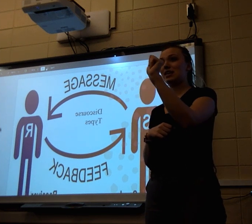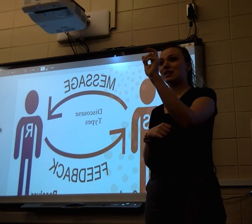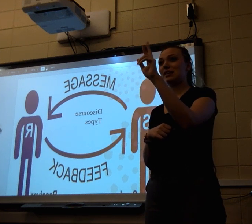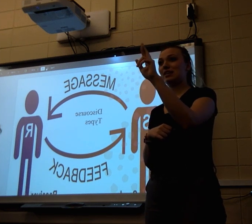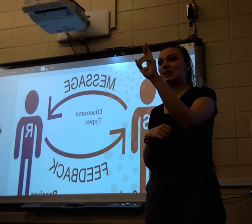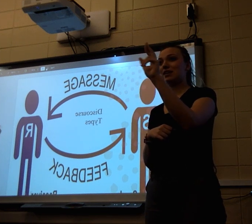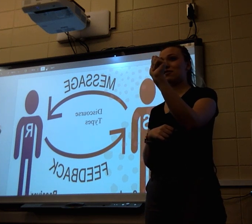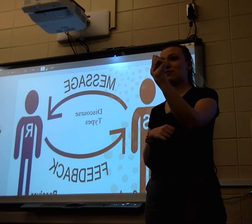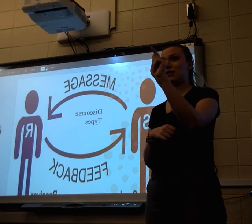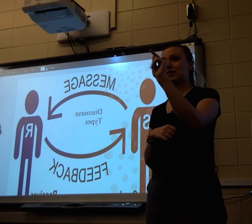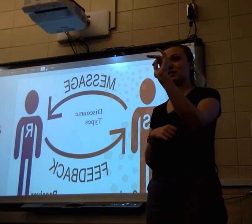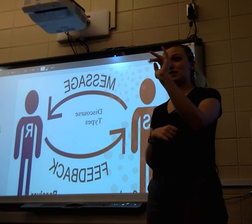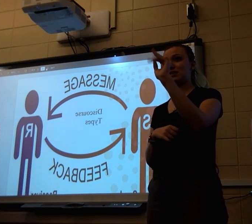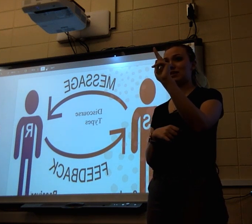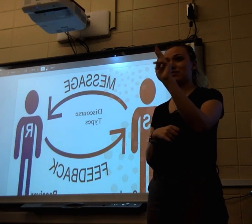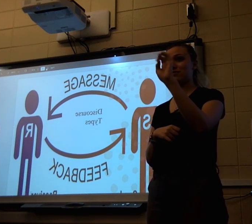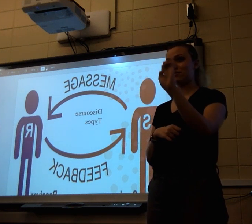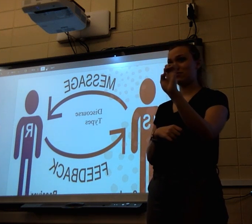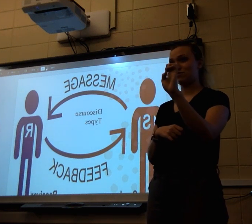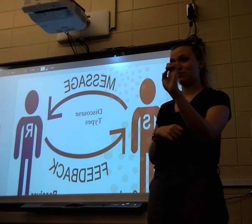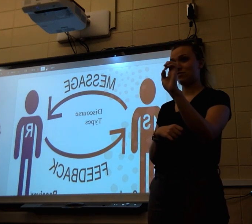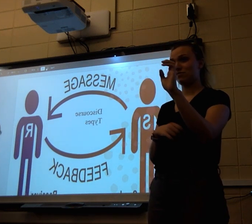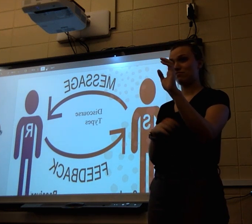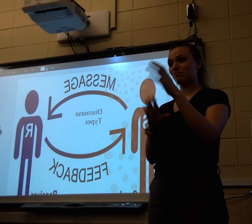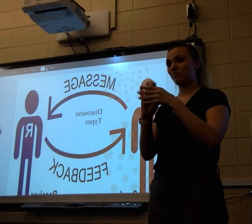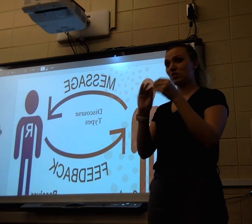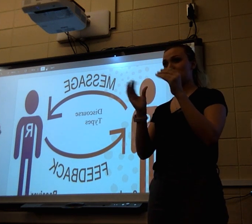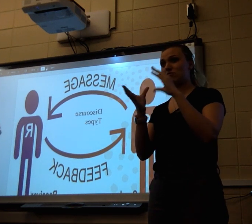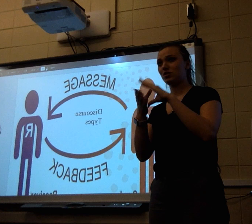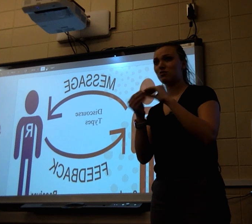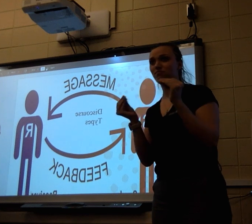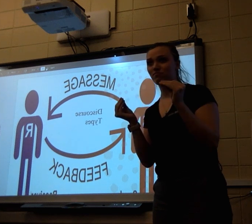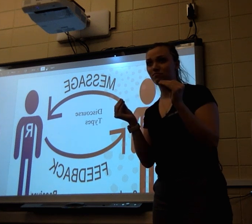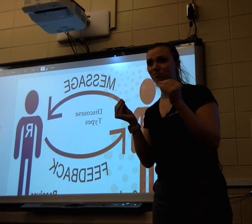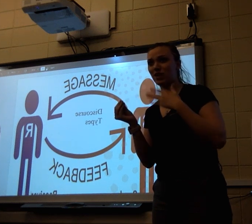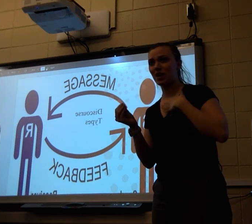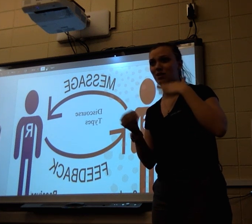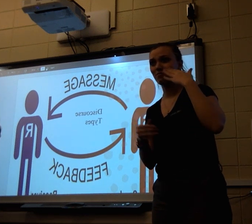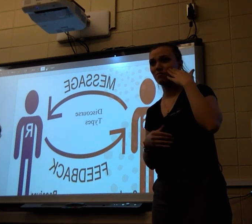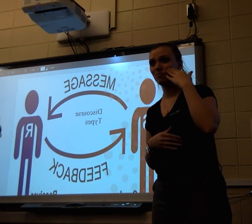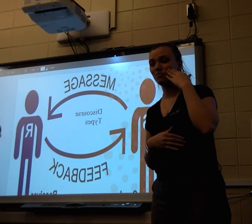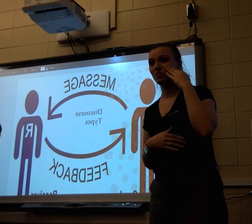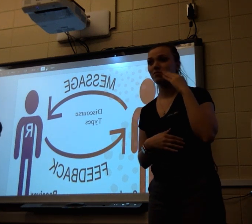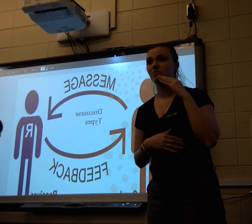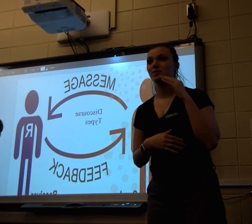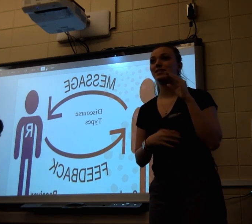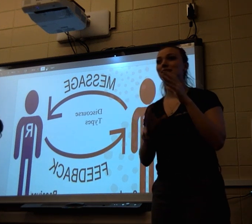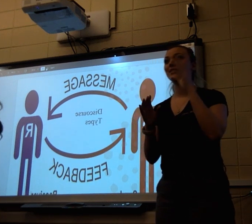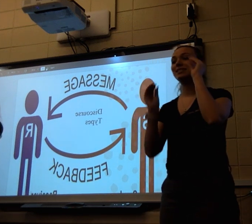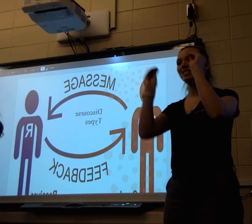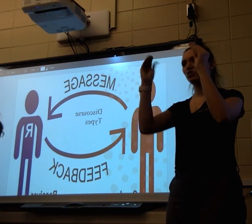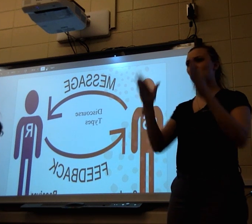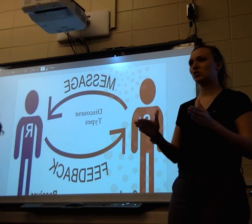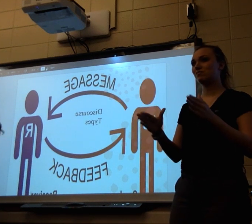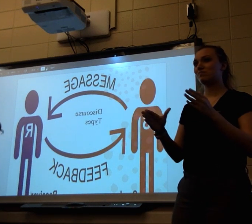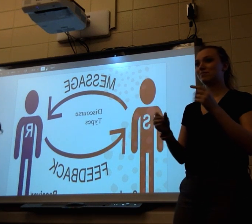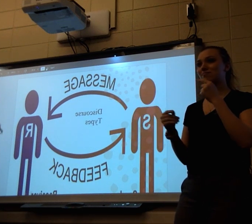so if I know that my presenter or teacher's doing a story, okay, that's a clear narrative. Someone's